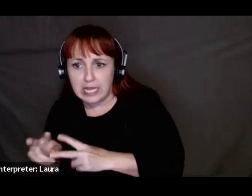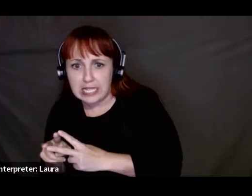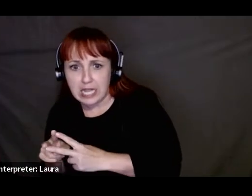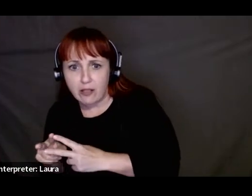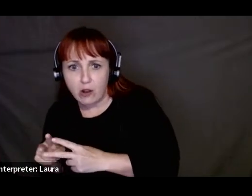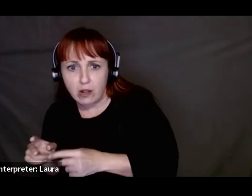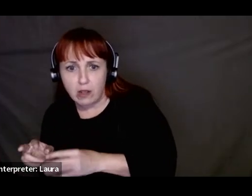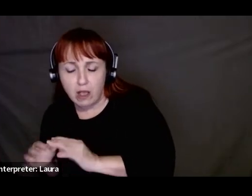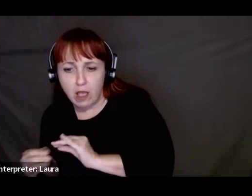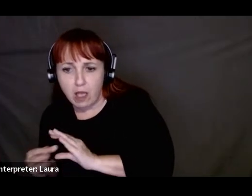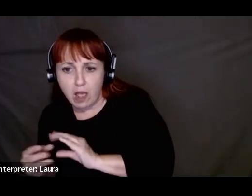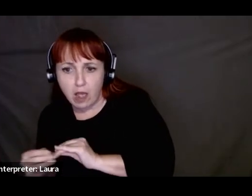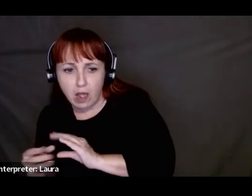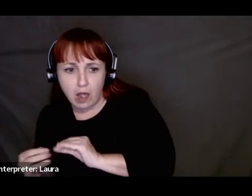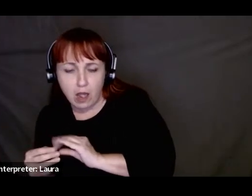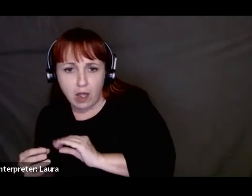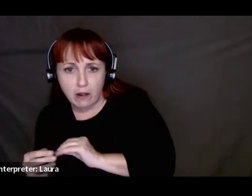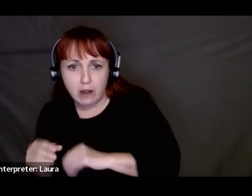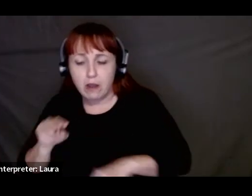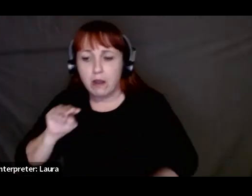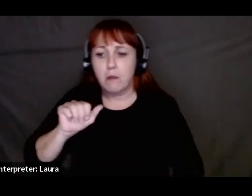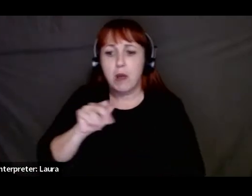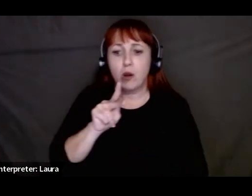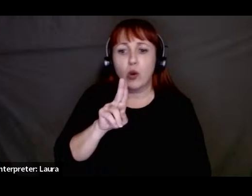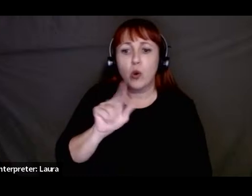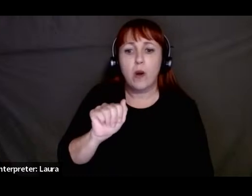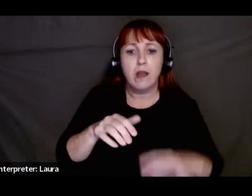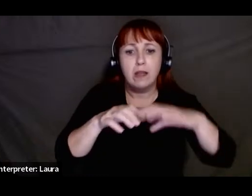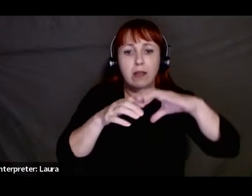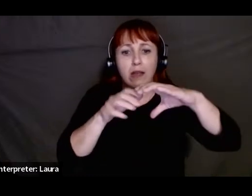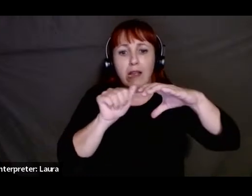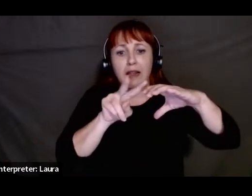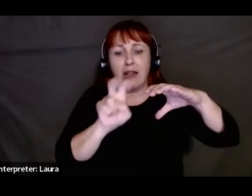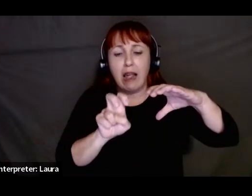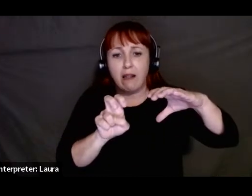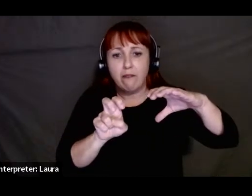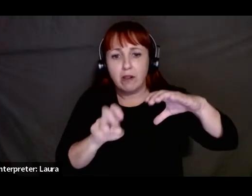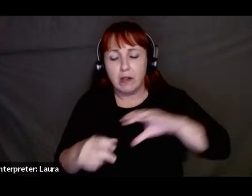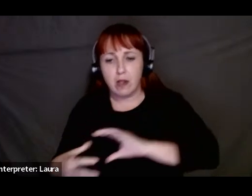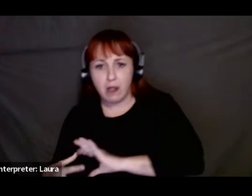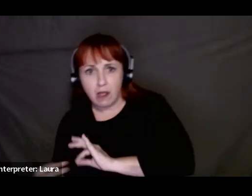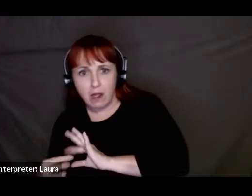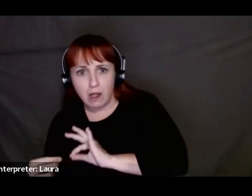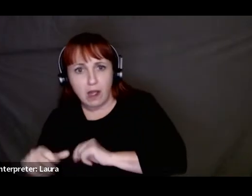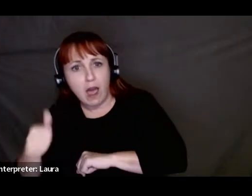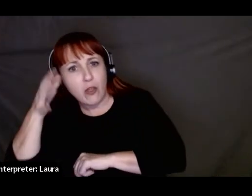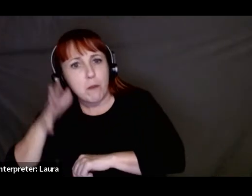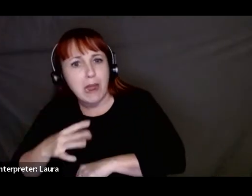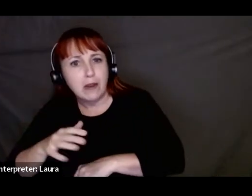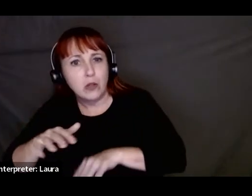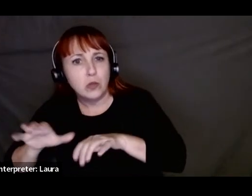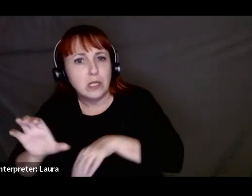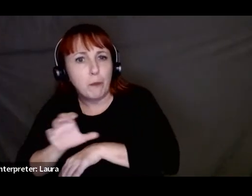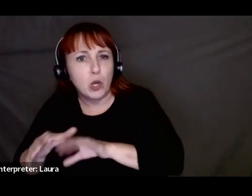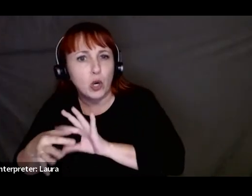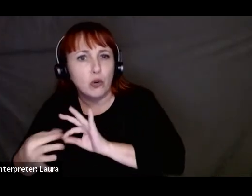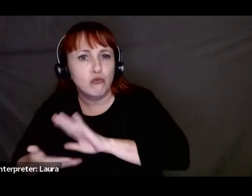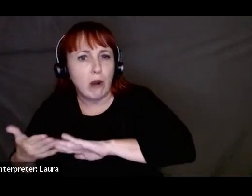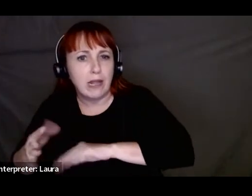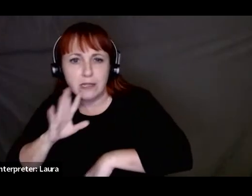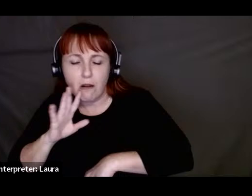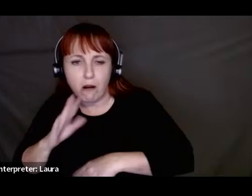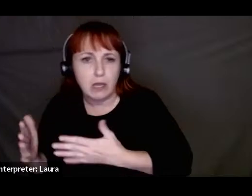And we never got that. We got more cool case with fighting for that demand cruise. And after you both get up and